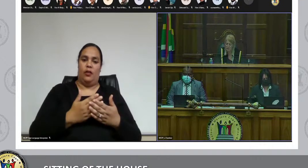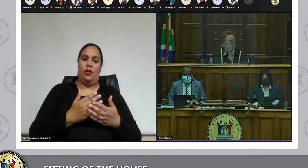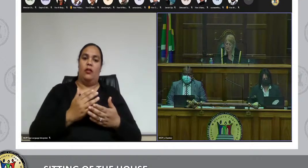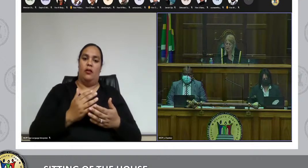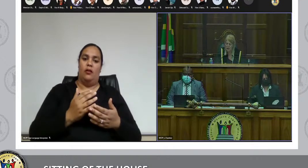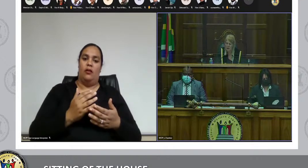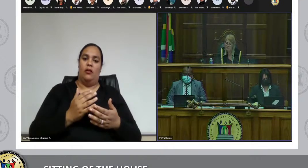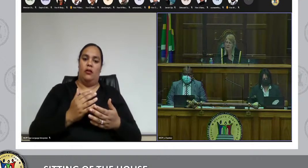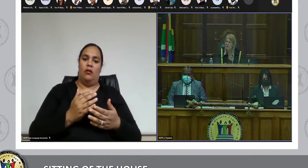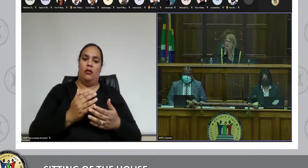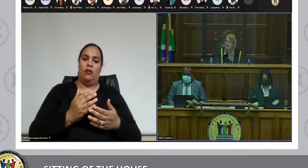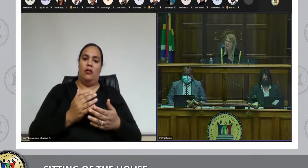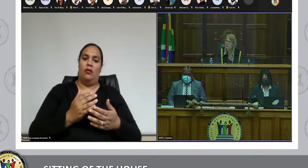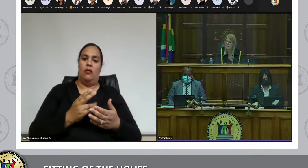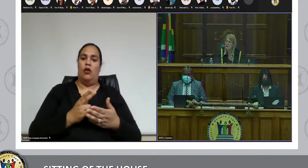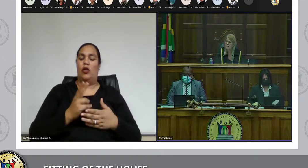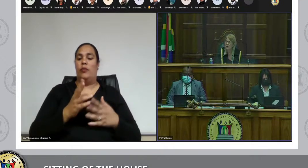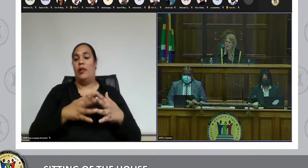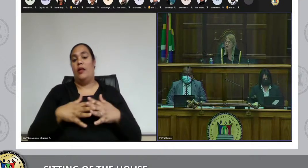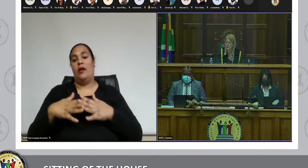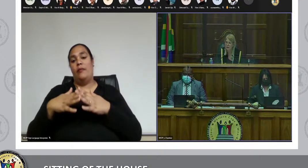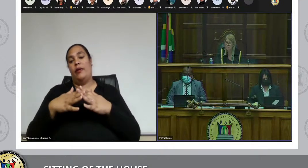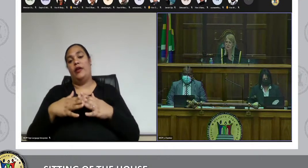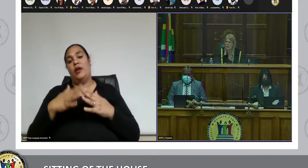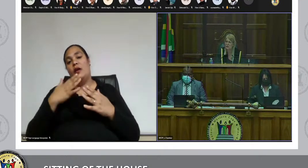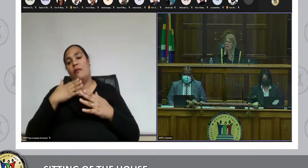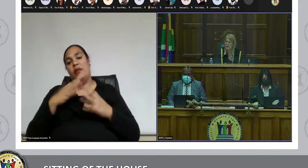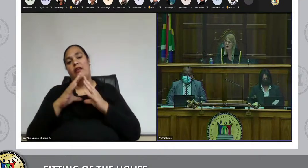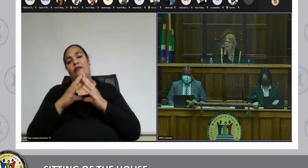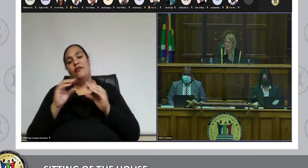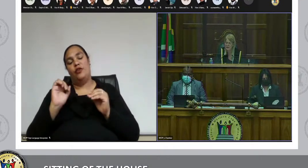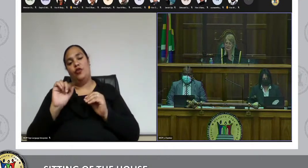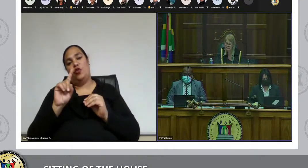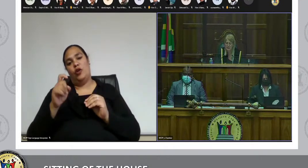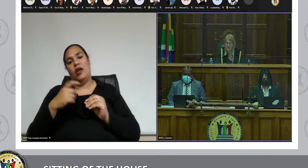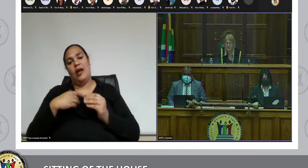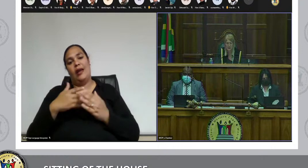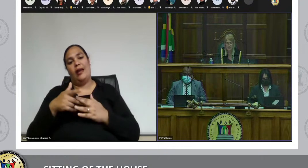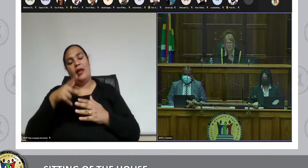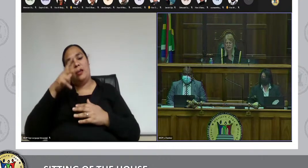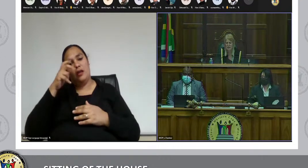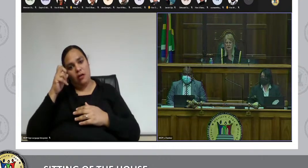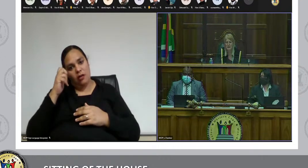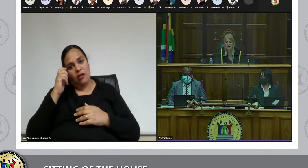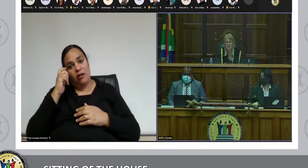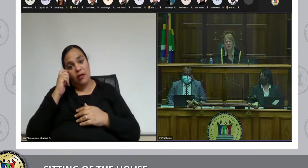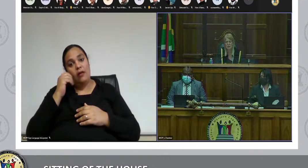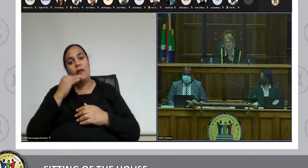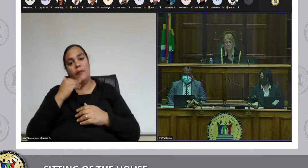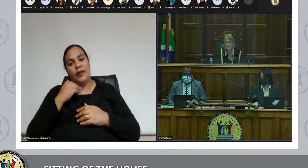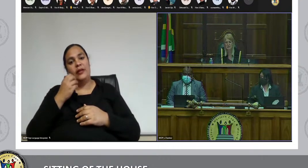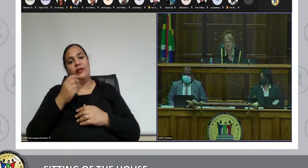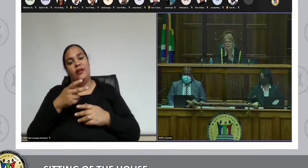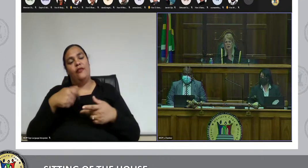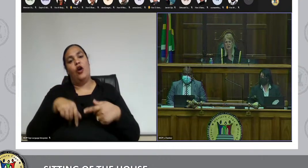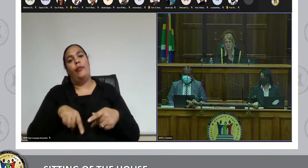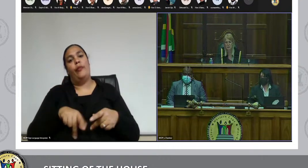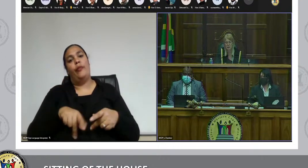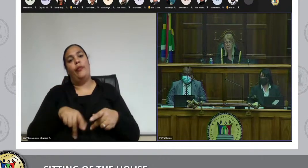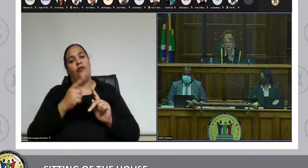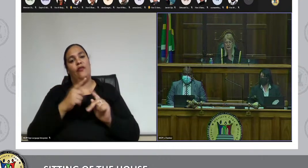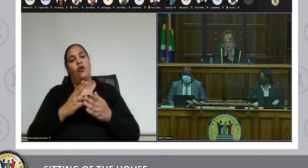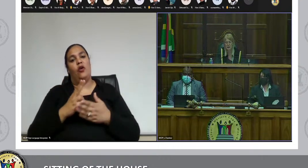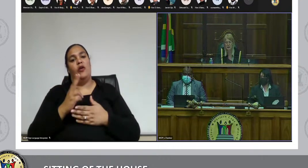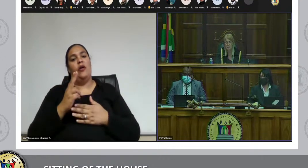Honourable America, please can you finish your question so that I can hear? Please can you give the opportunity for